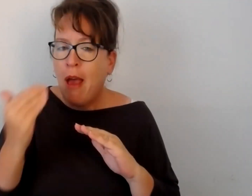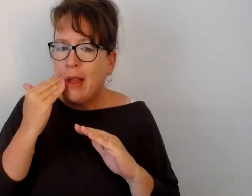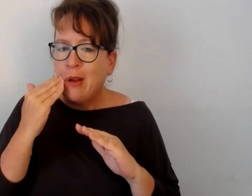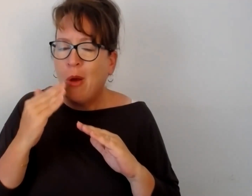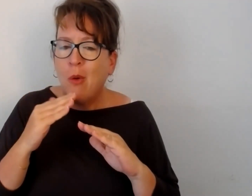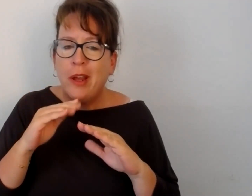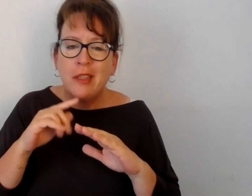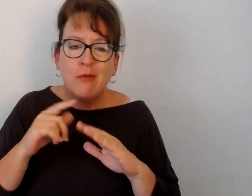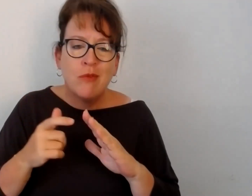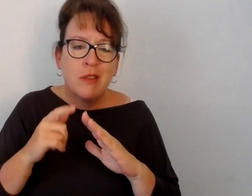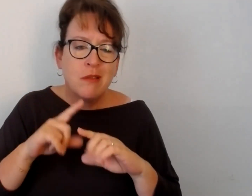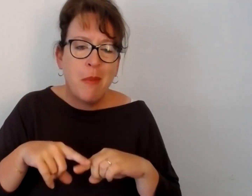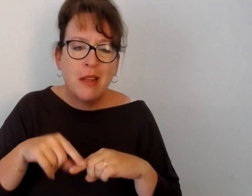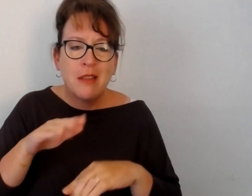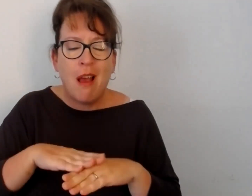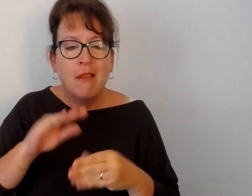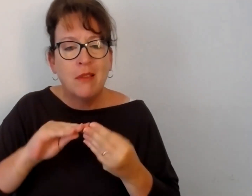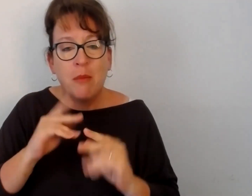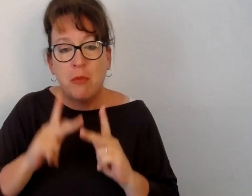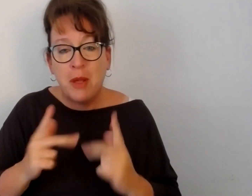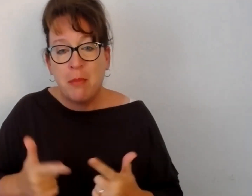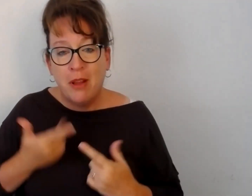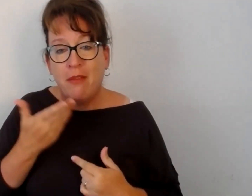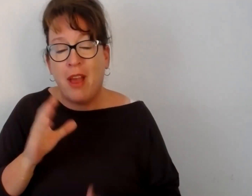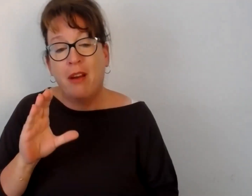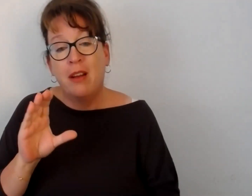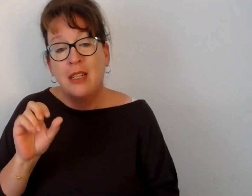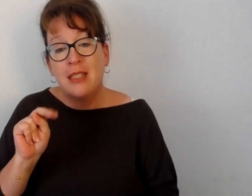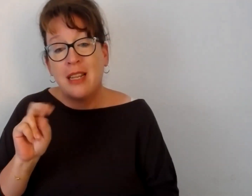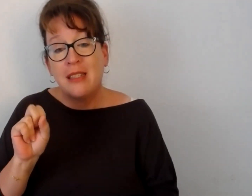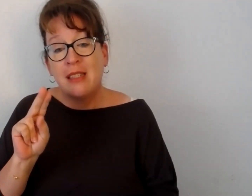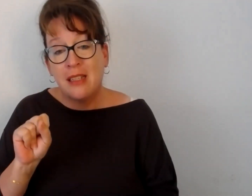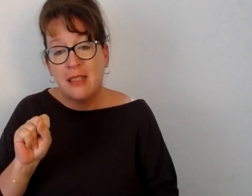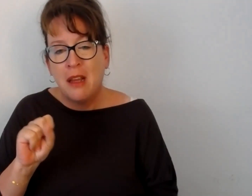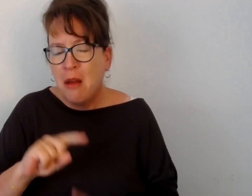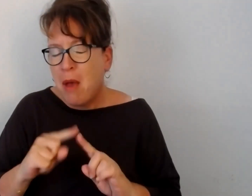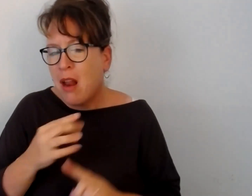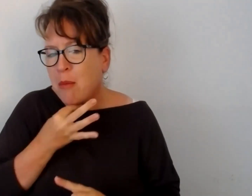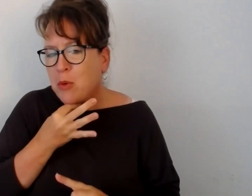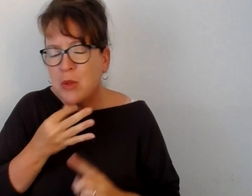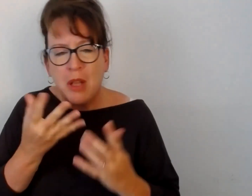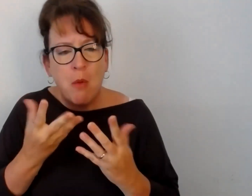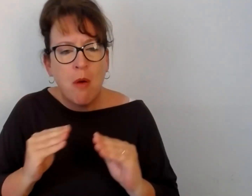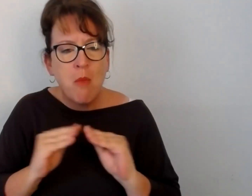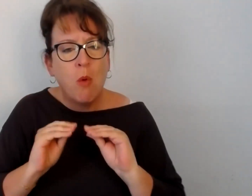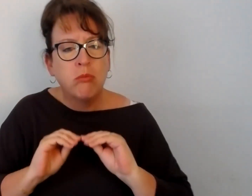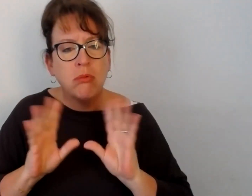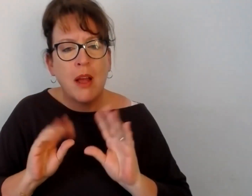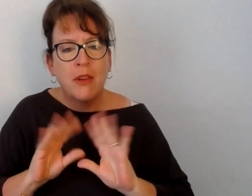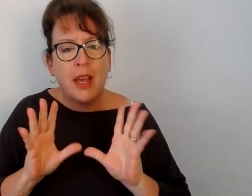census, and in our community, and I'm sure it happens in others too. So I just need clarification on this. We had